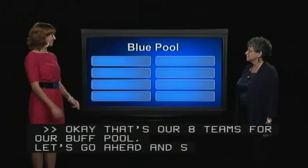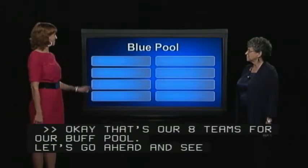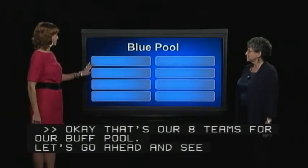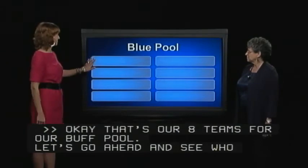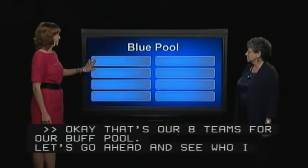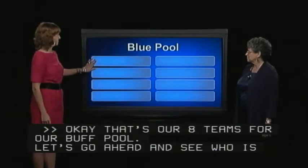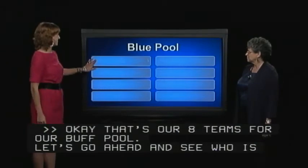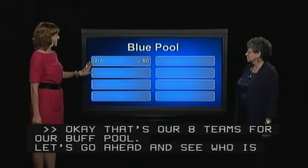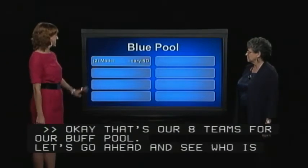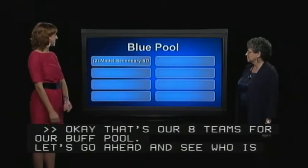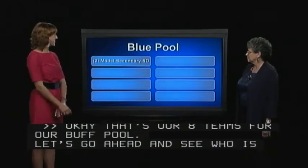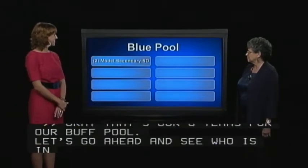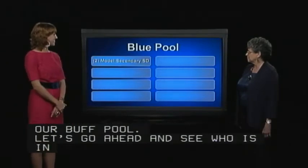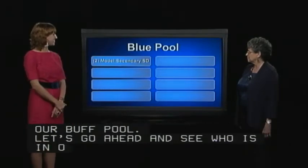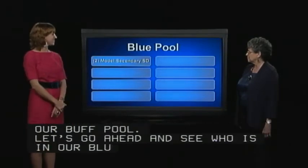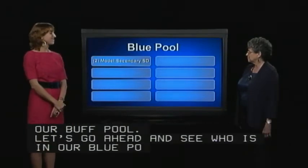The first team competing here is